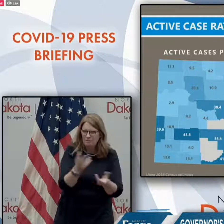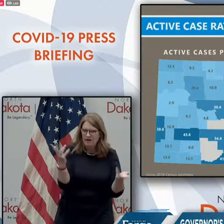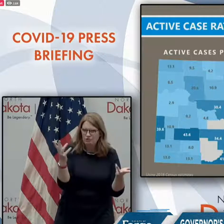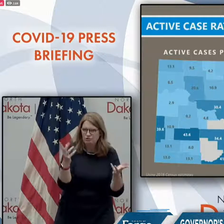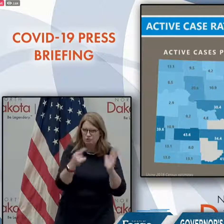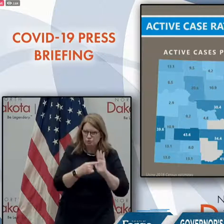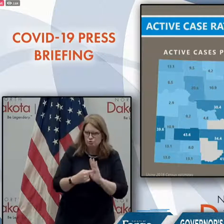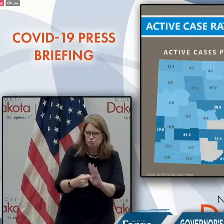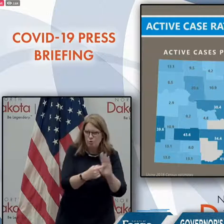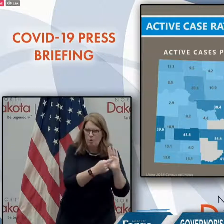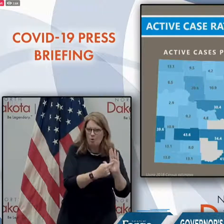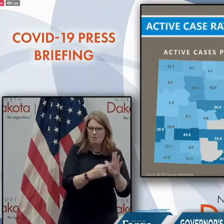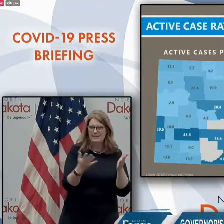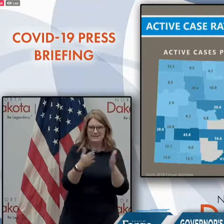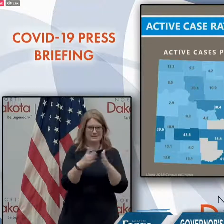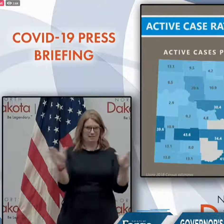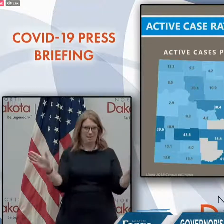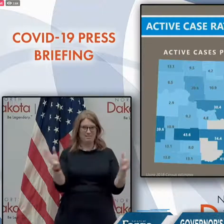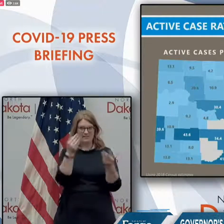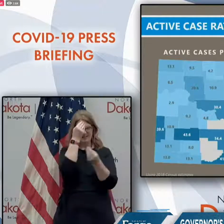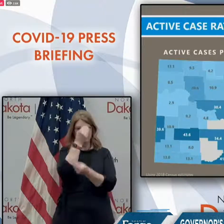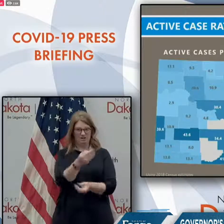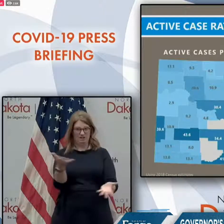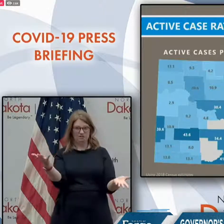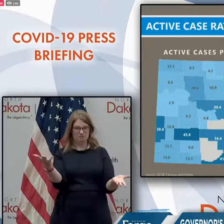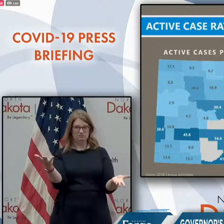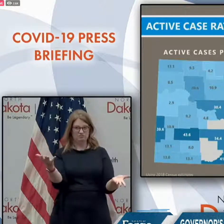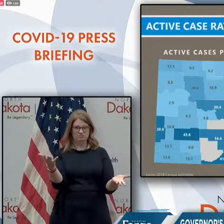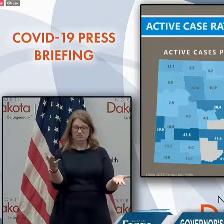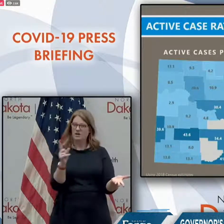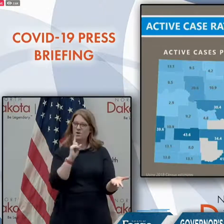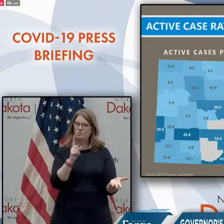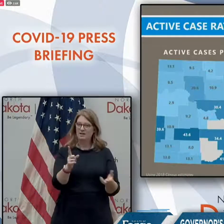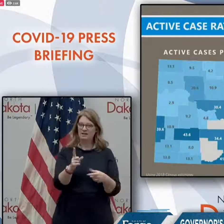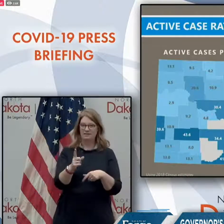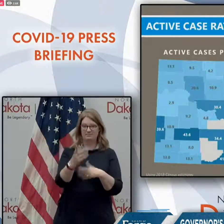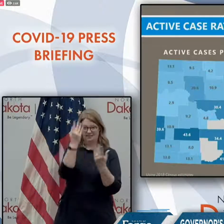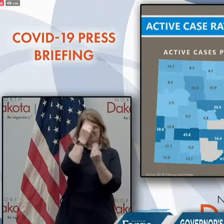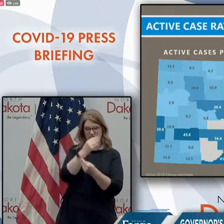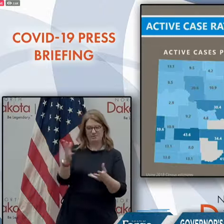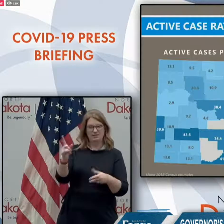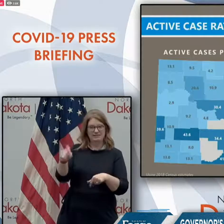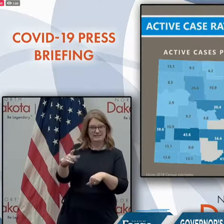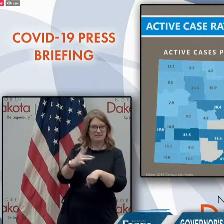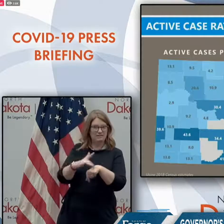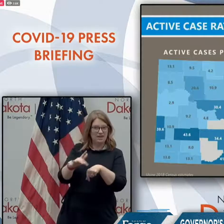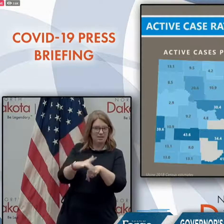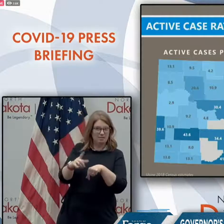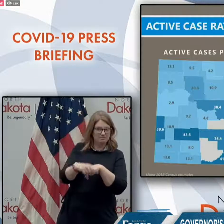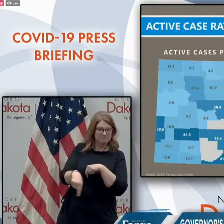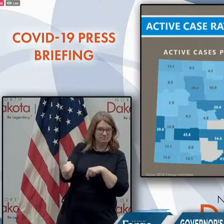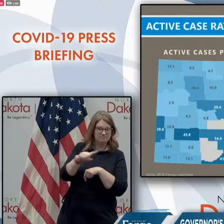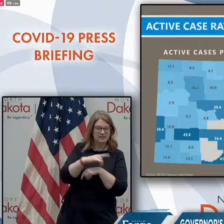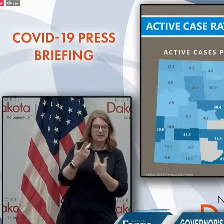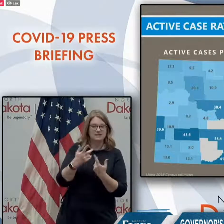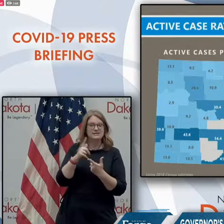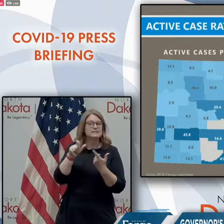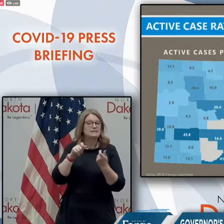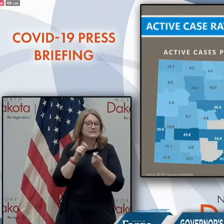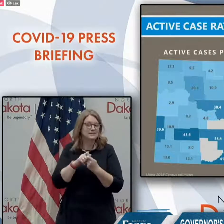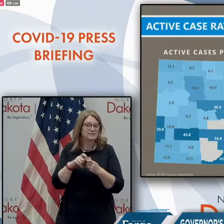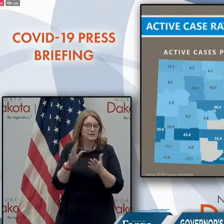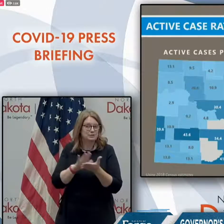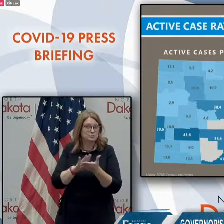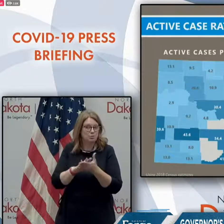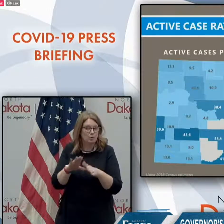the public. It's the public's data. We want to make sure that that information is out, and particularly as we head into school season, so that